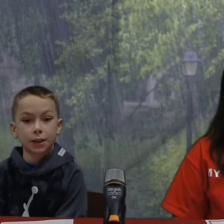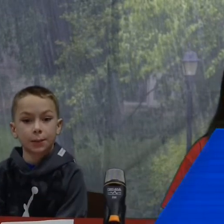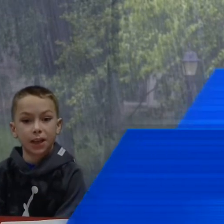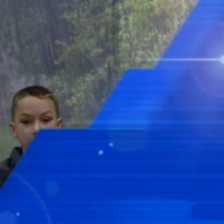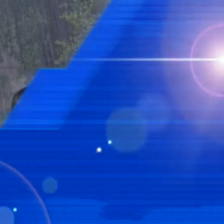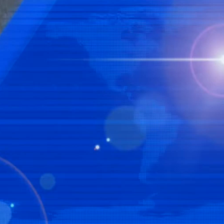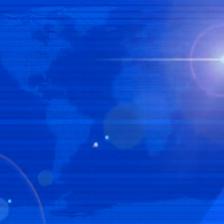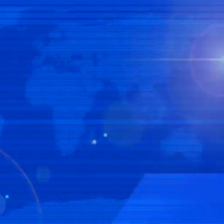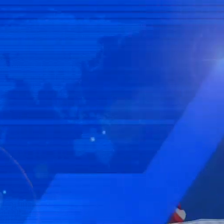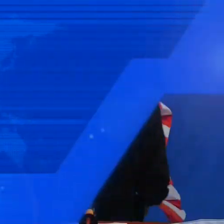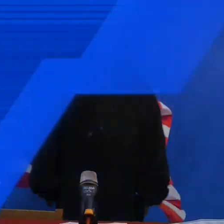be.